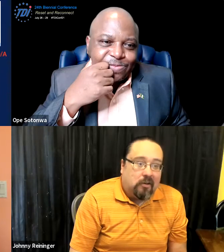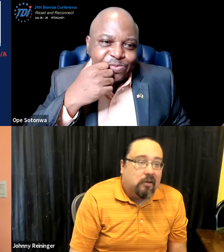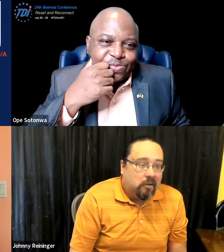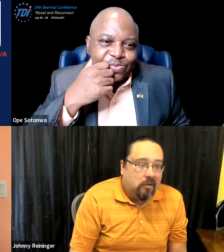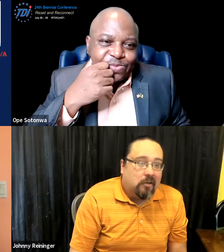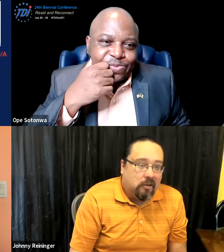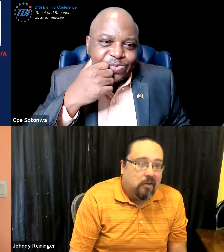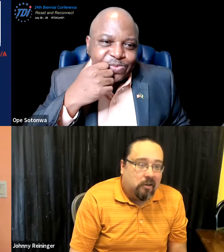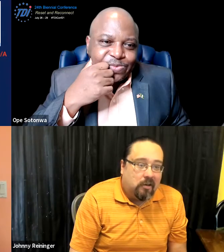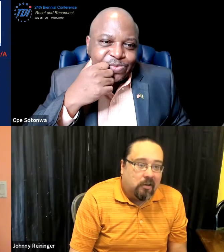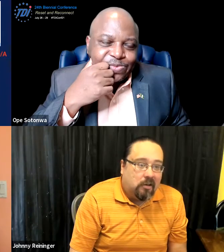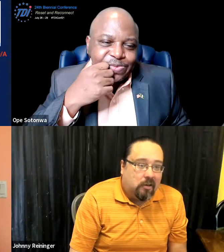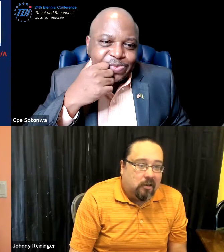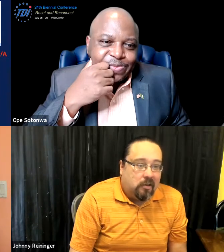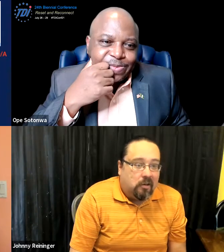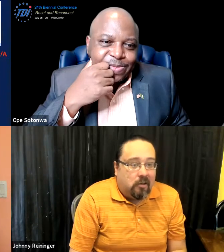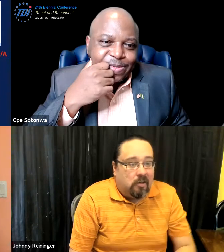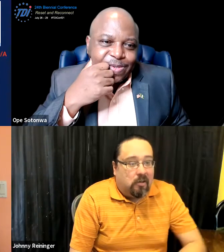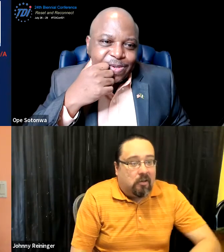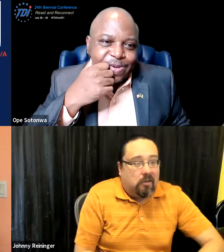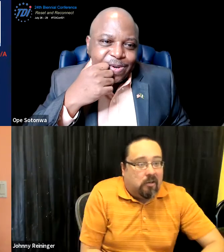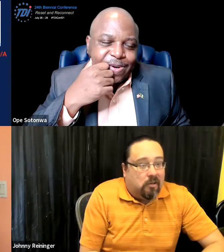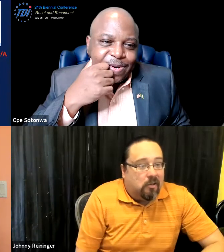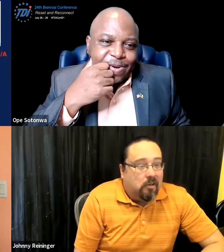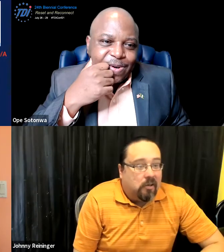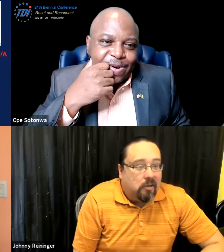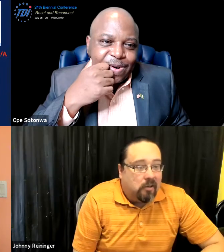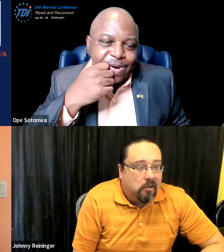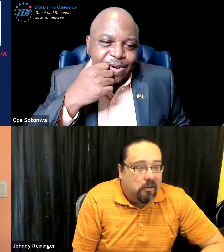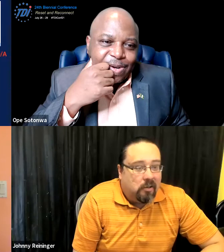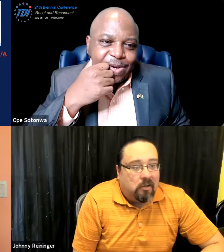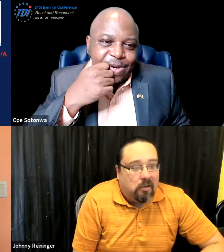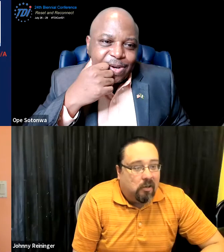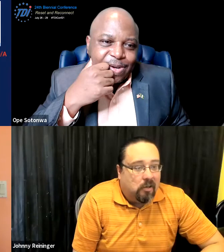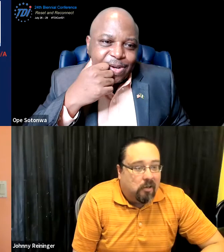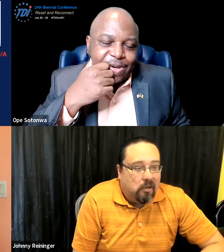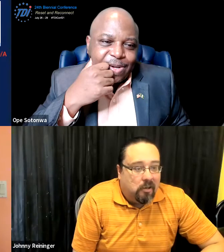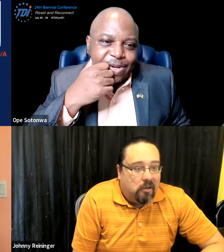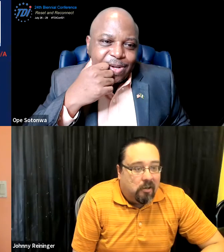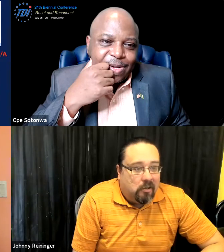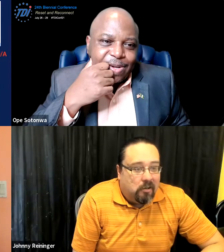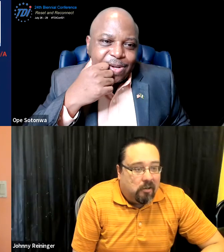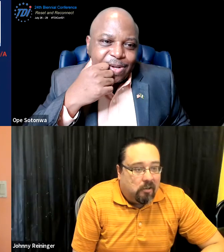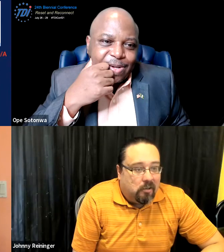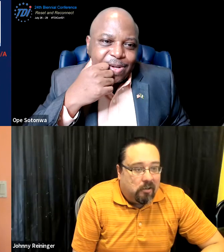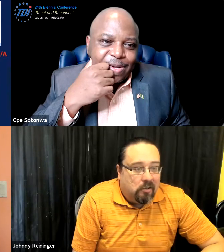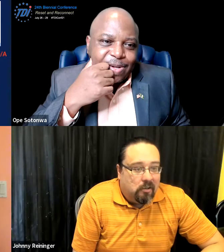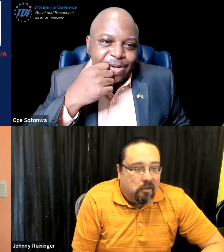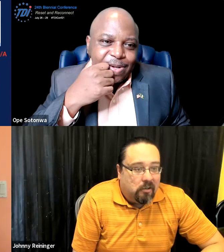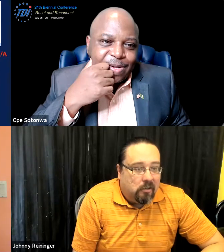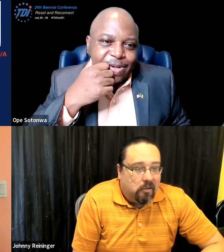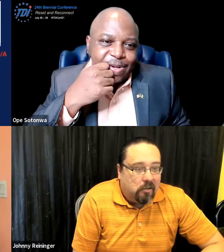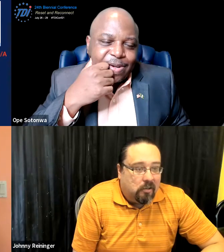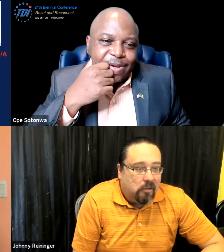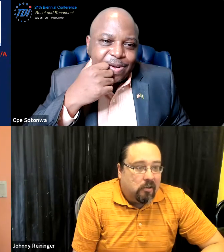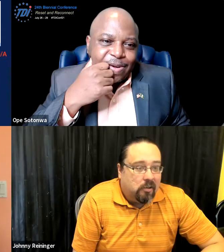with different states and different countries. I've noticed when VRS was initially established, the VRS